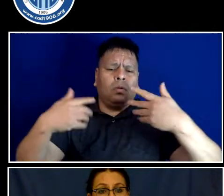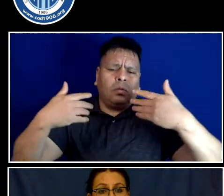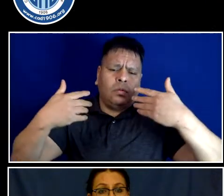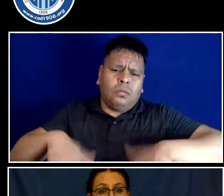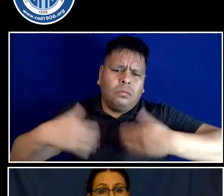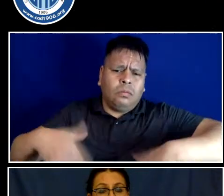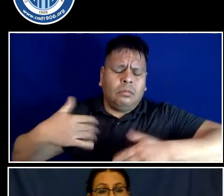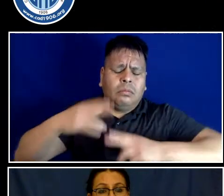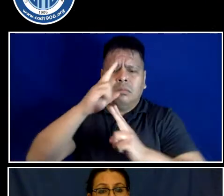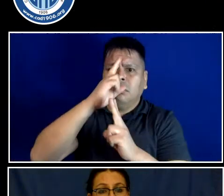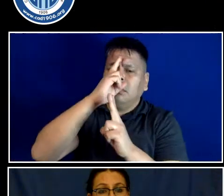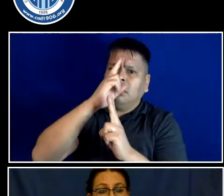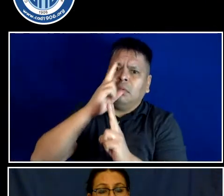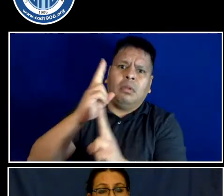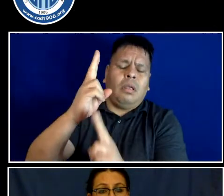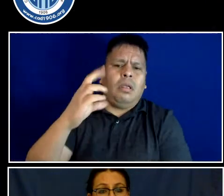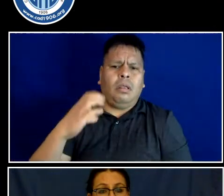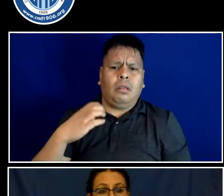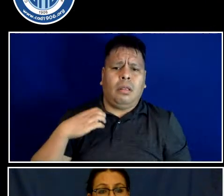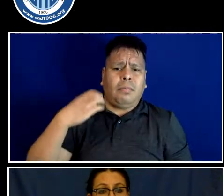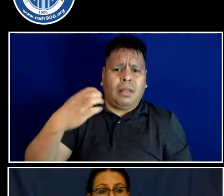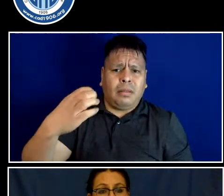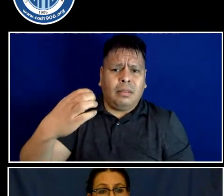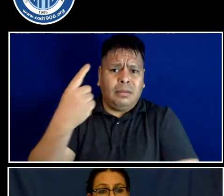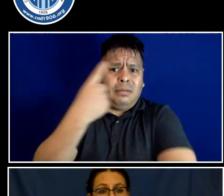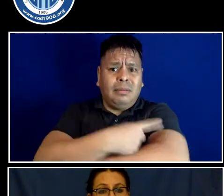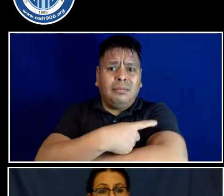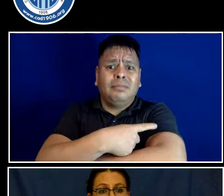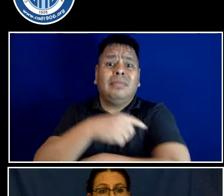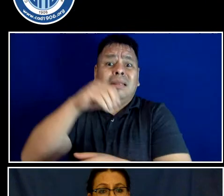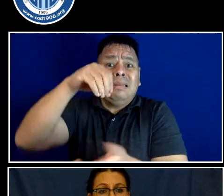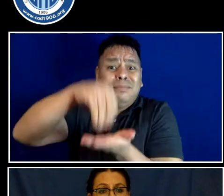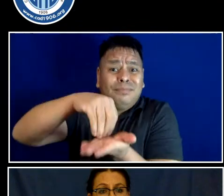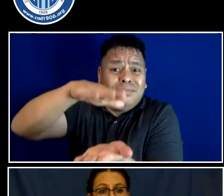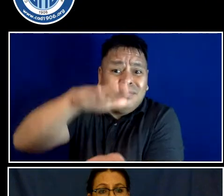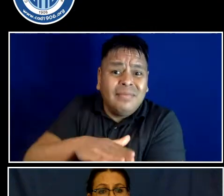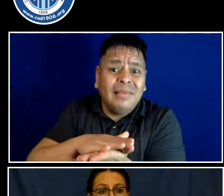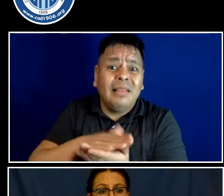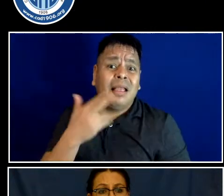De la Raza Day. Dia de la Raza,